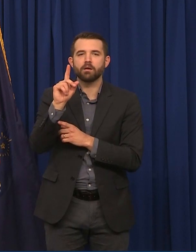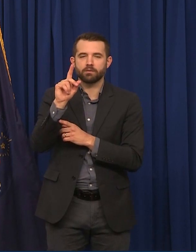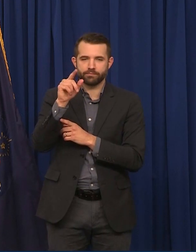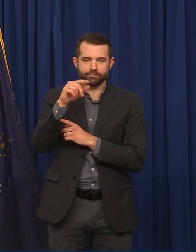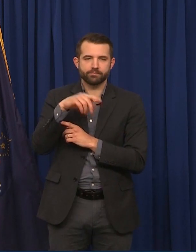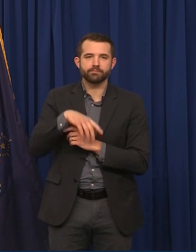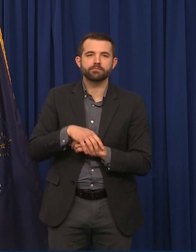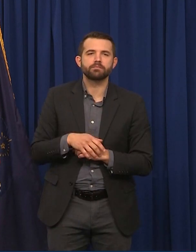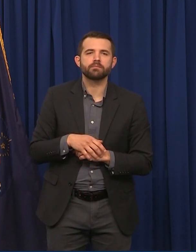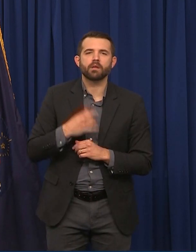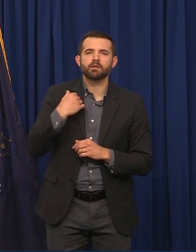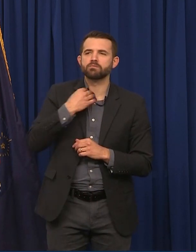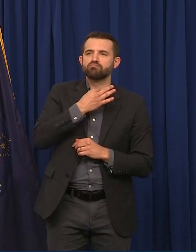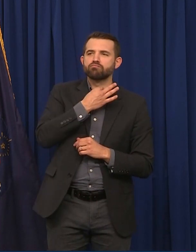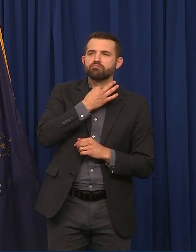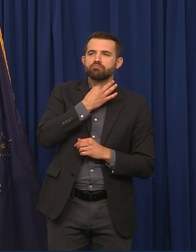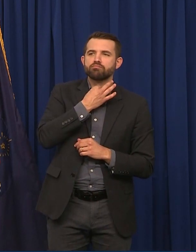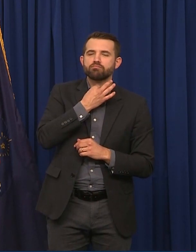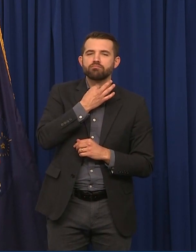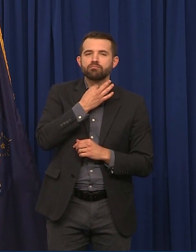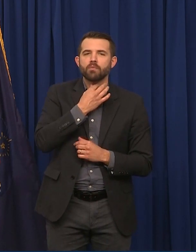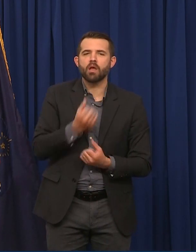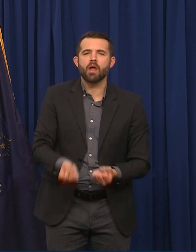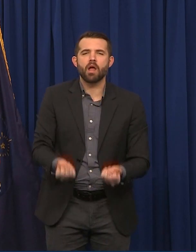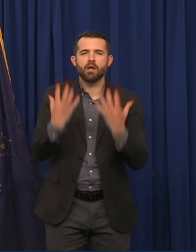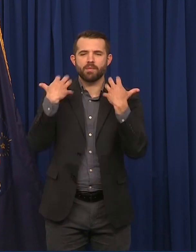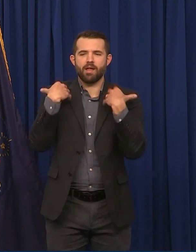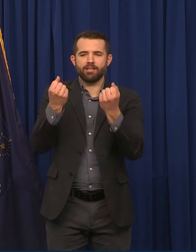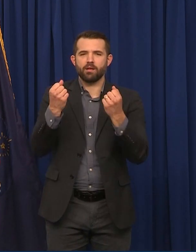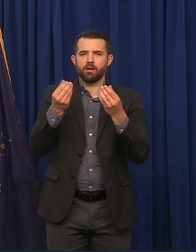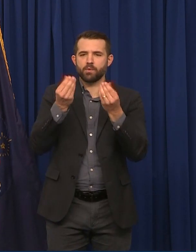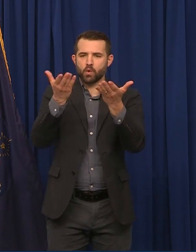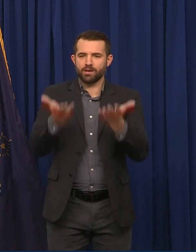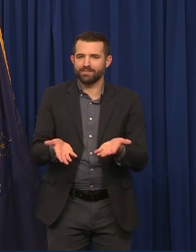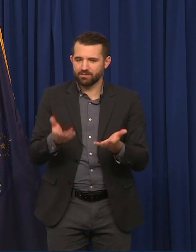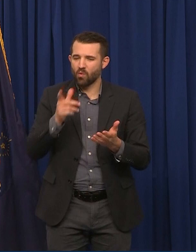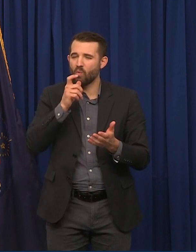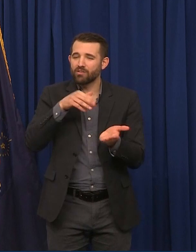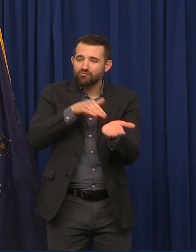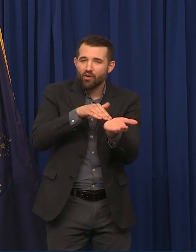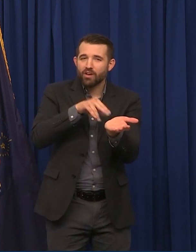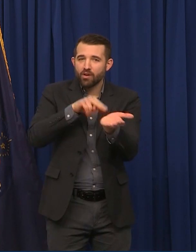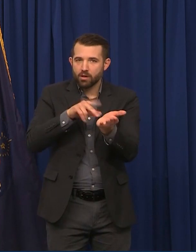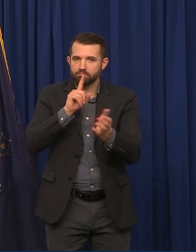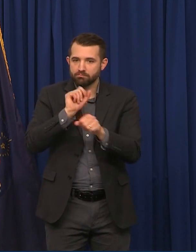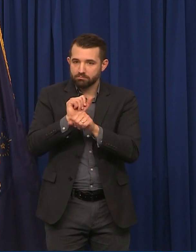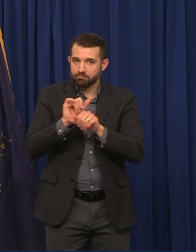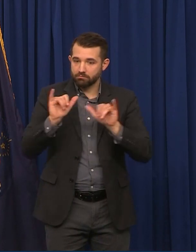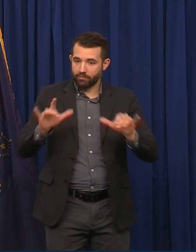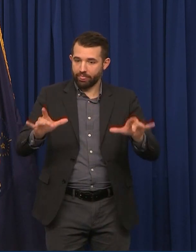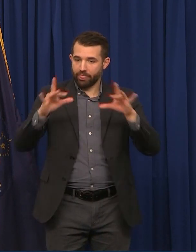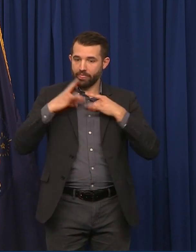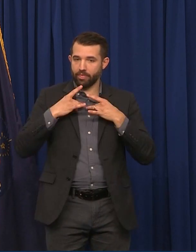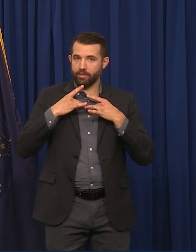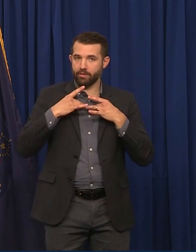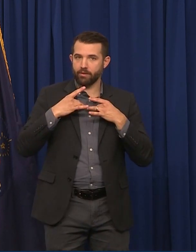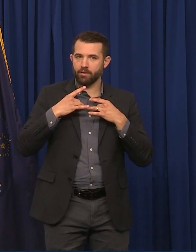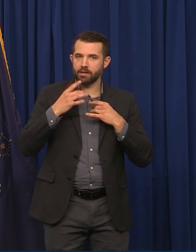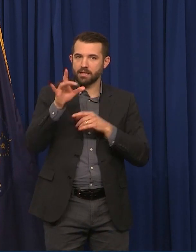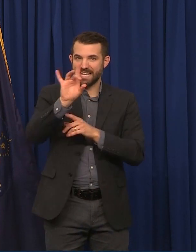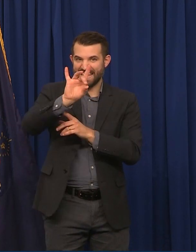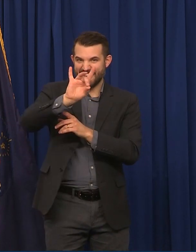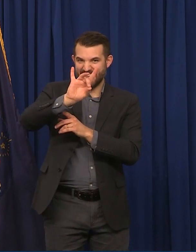have COVID-19? Is there any more that healthcare workers can do to protect themselves, and can any of this PPE be sterilized and